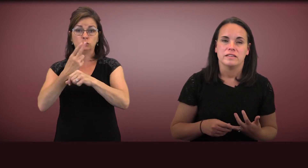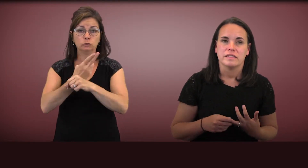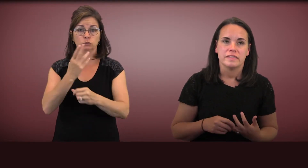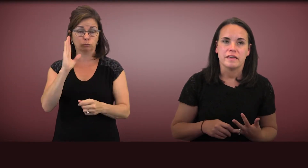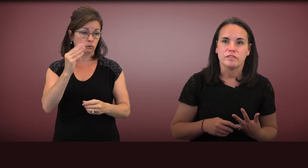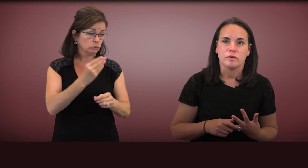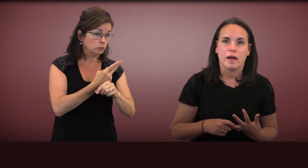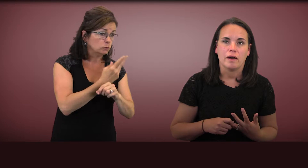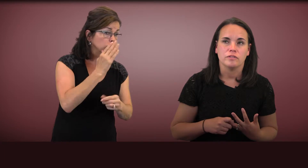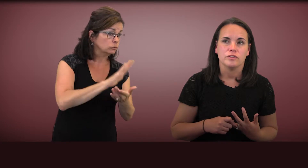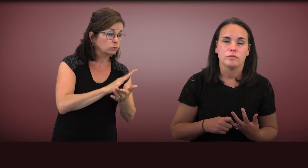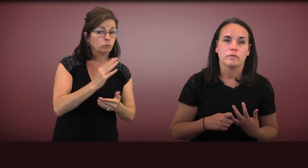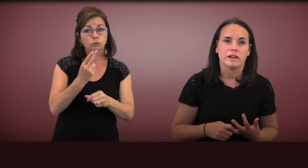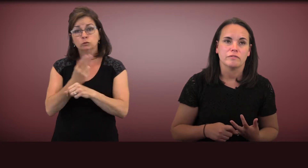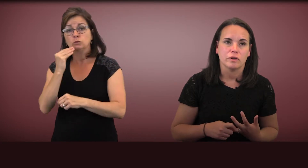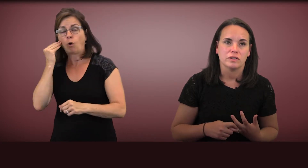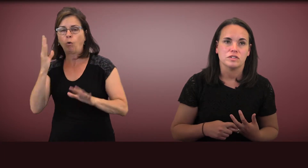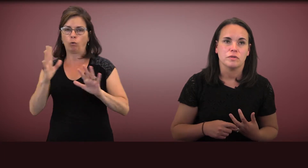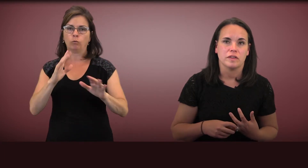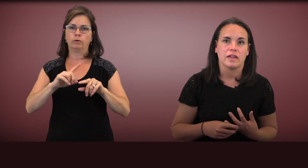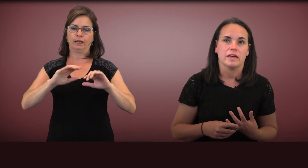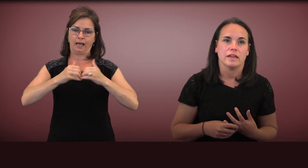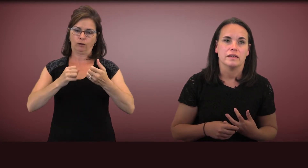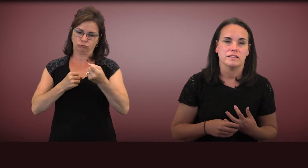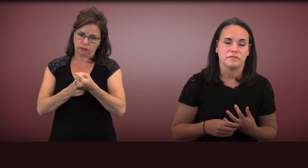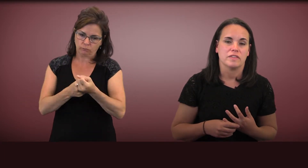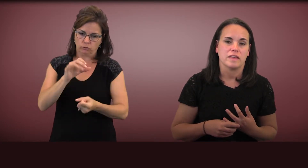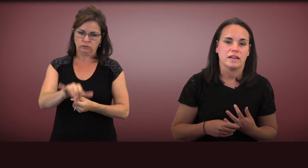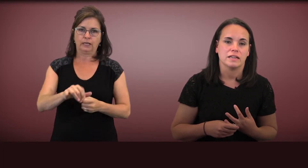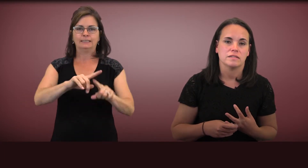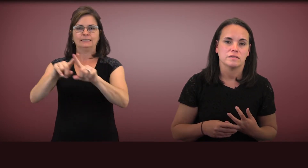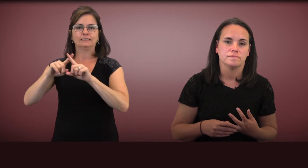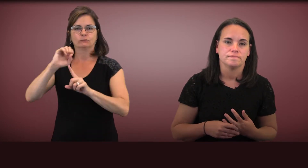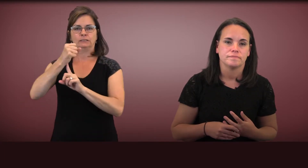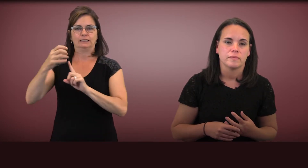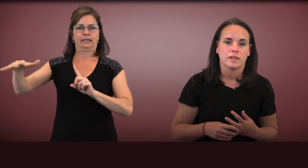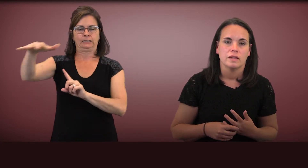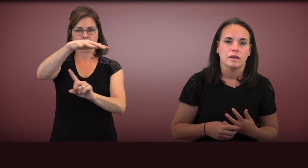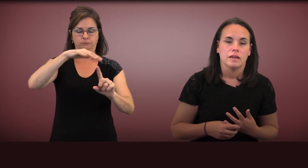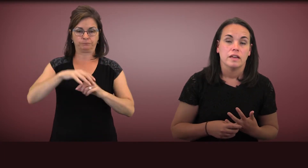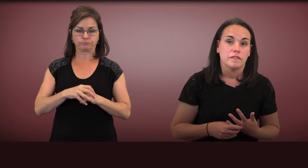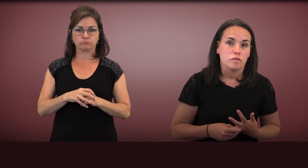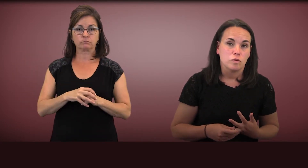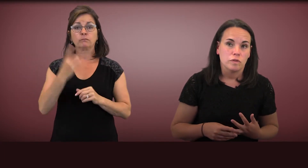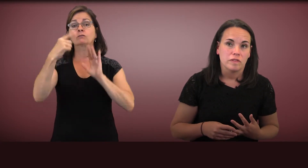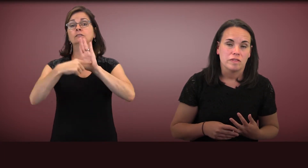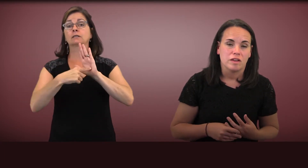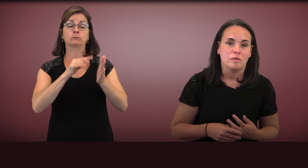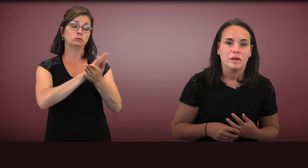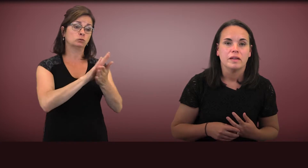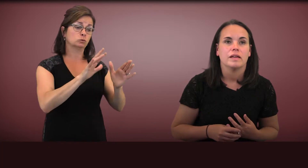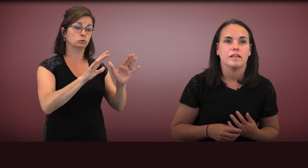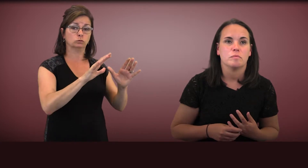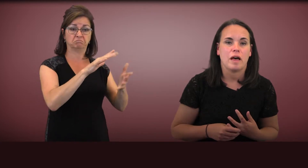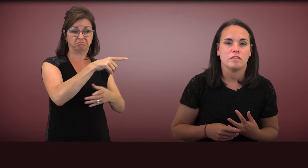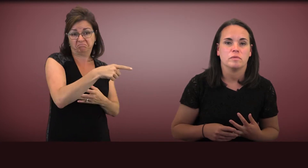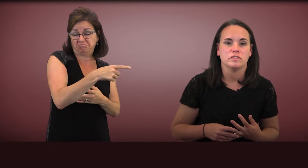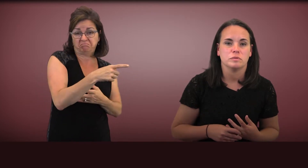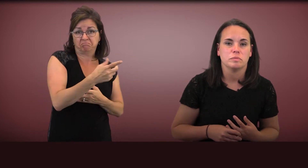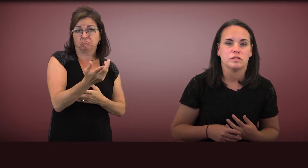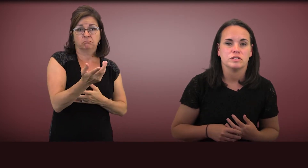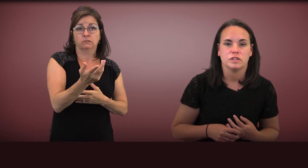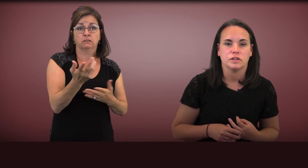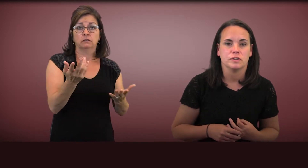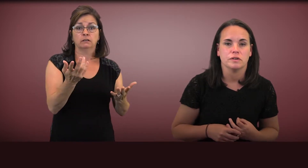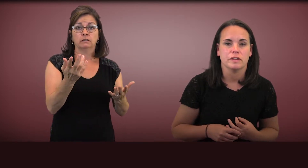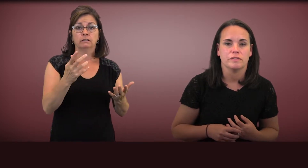it, and to think through how to reinforce using it in different settings. In the school system, it's possible